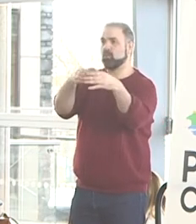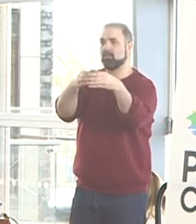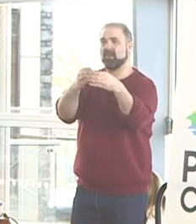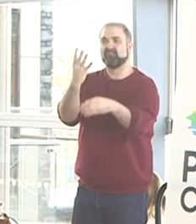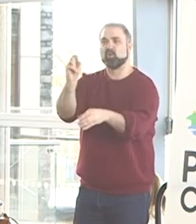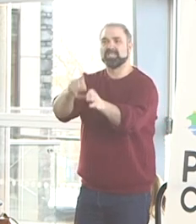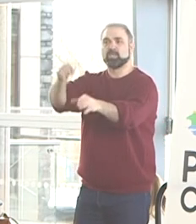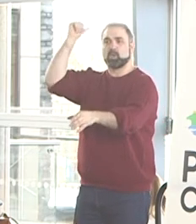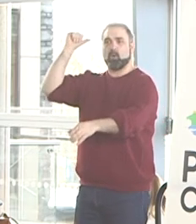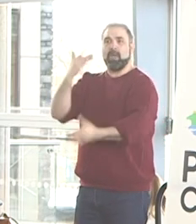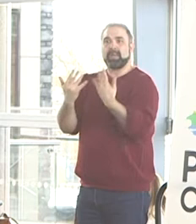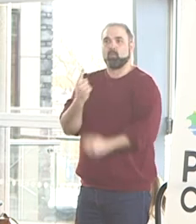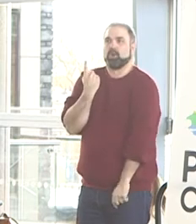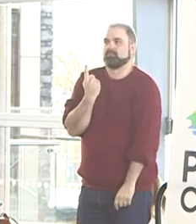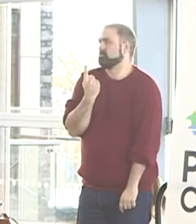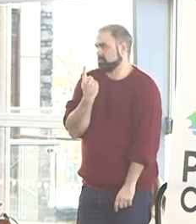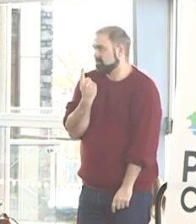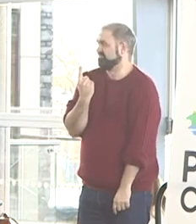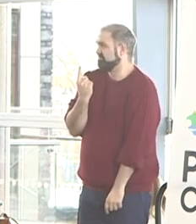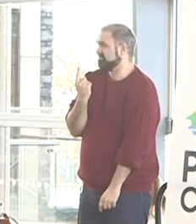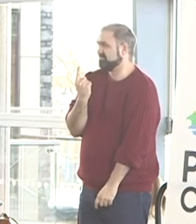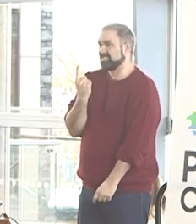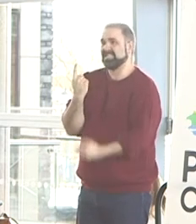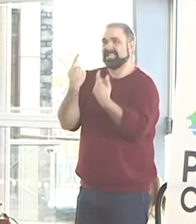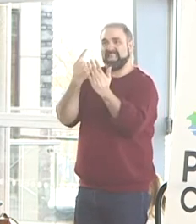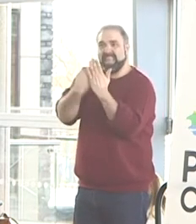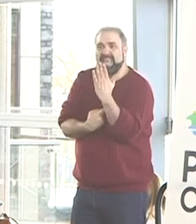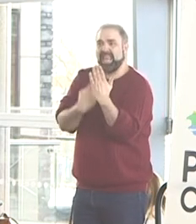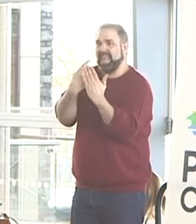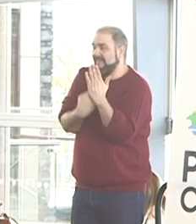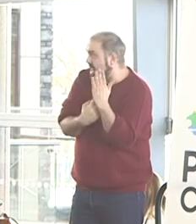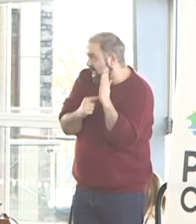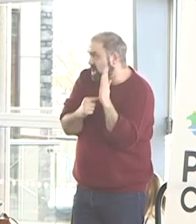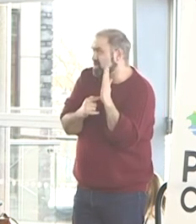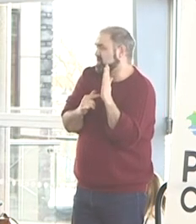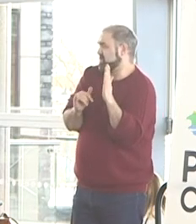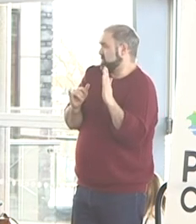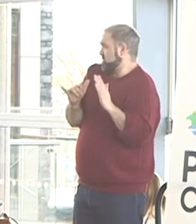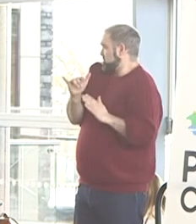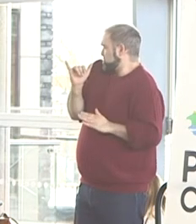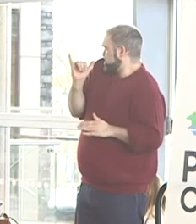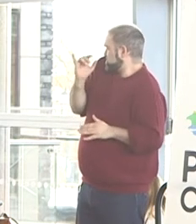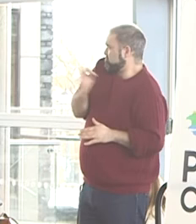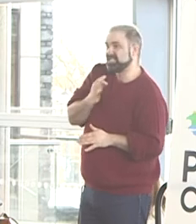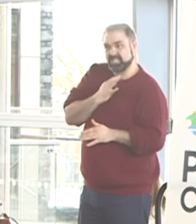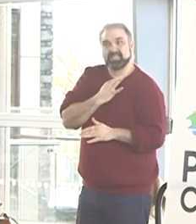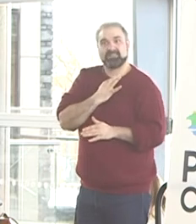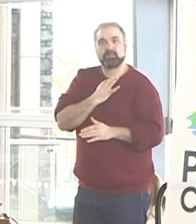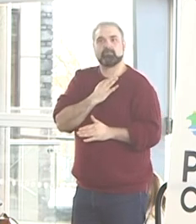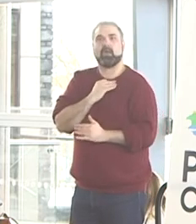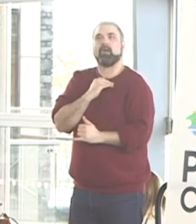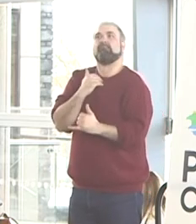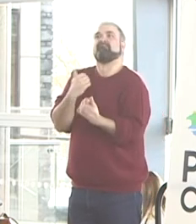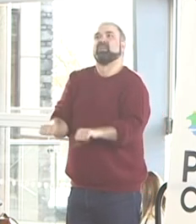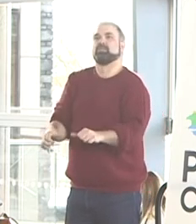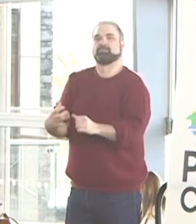one. And it was legally really dodgy. But eventually you got a grant, didn't you?